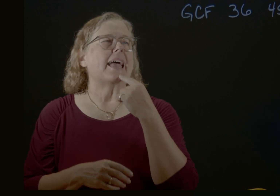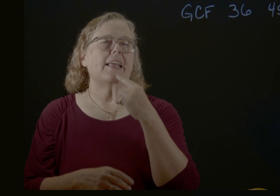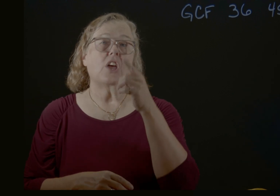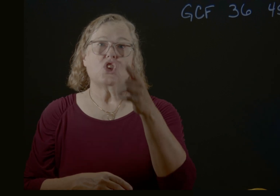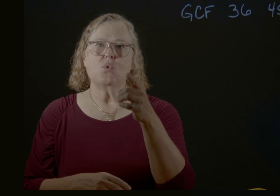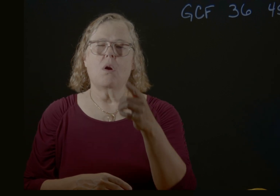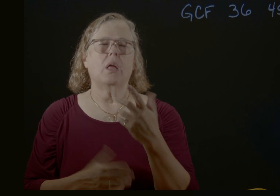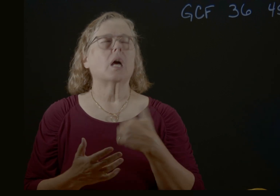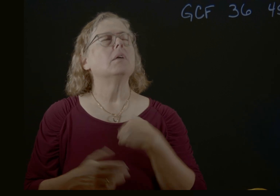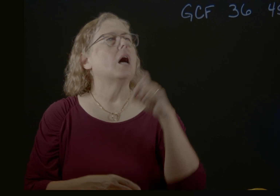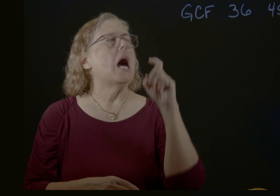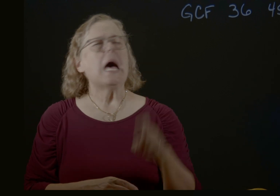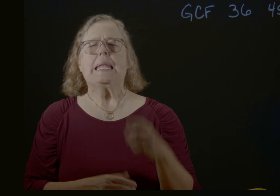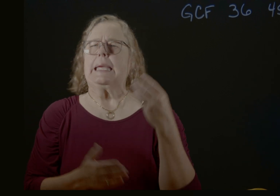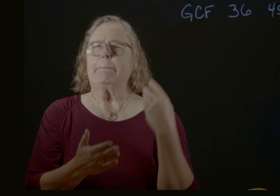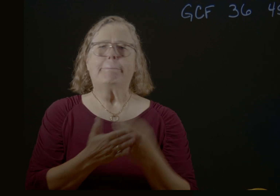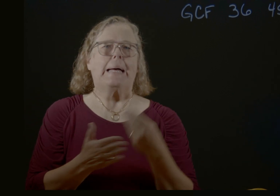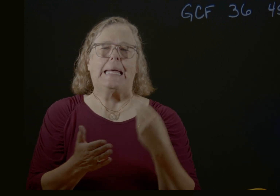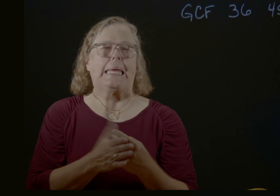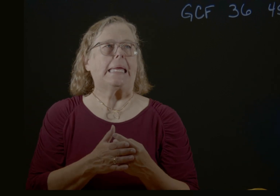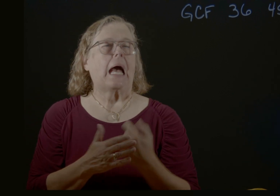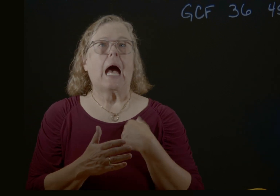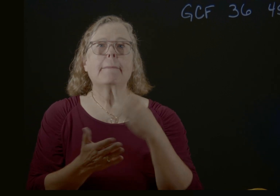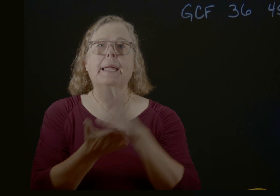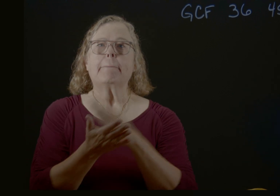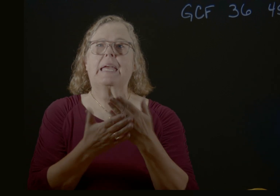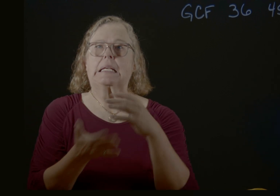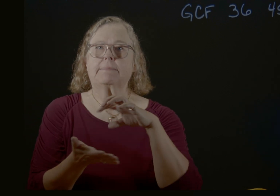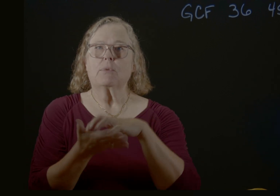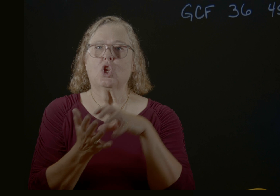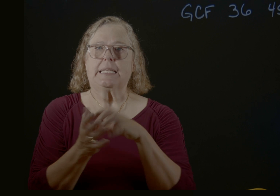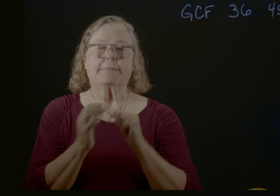Let's say that you really need to make some money. So we're going to bake some cookies.